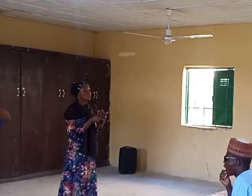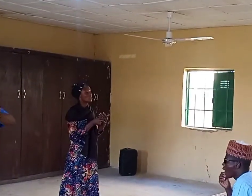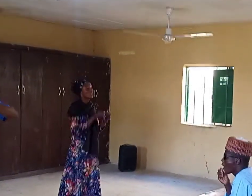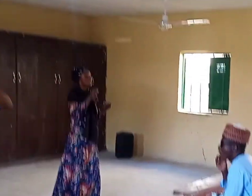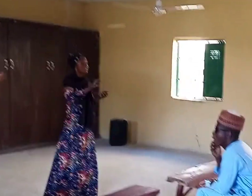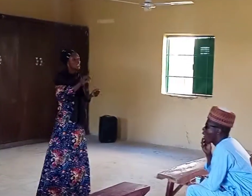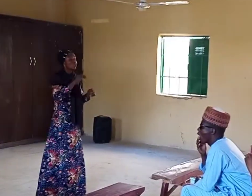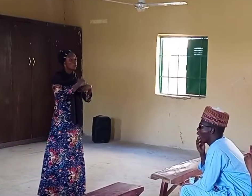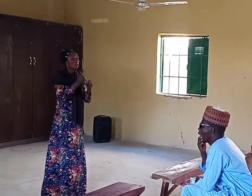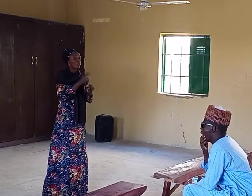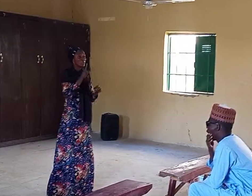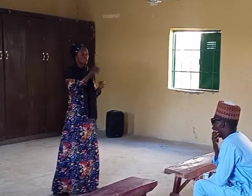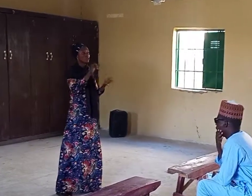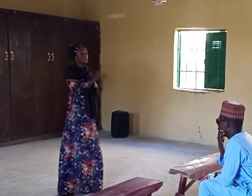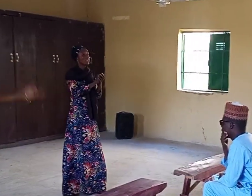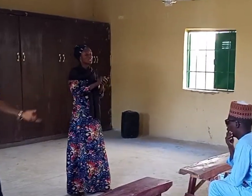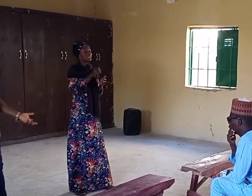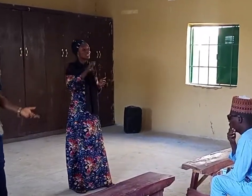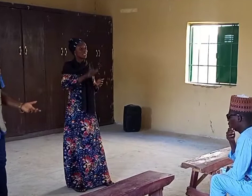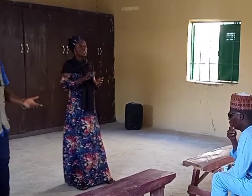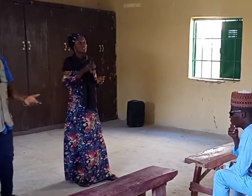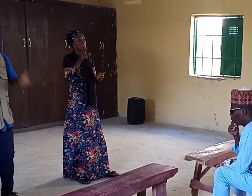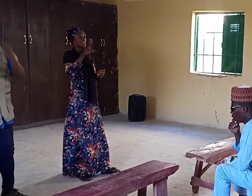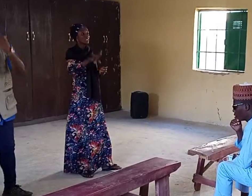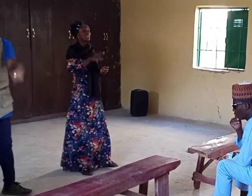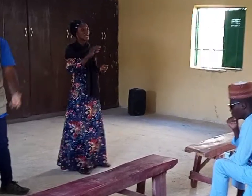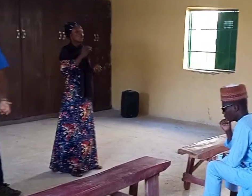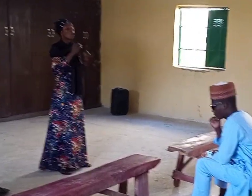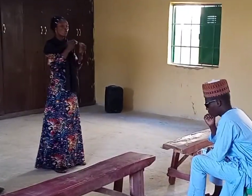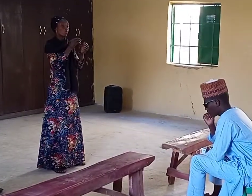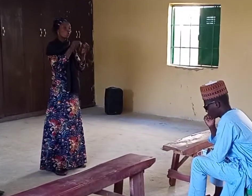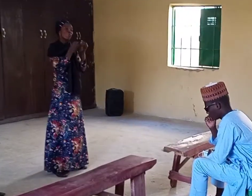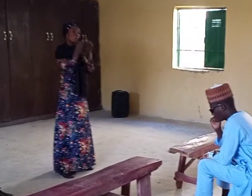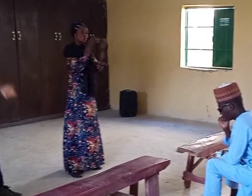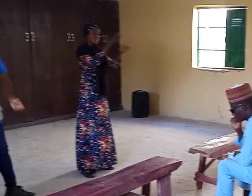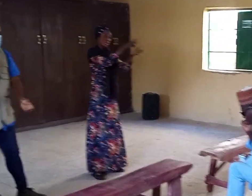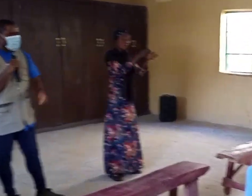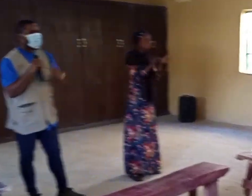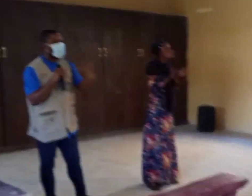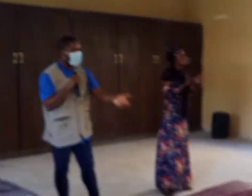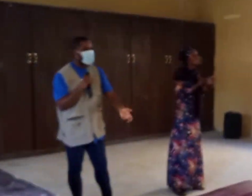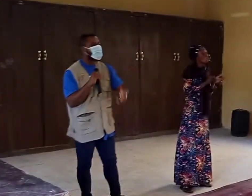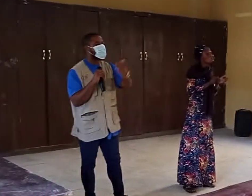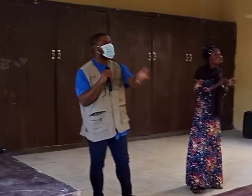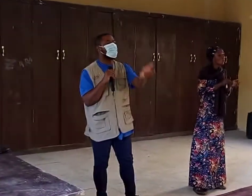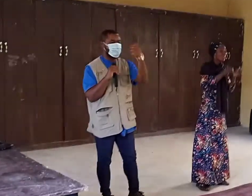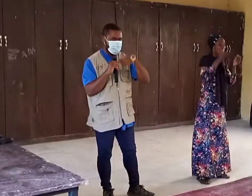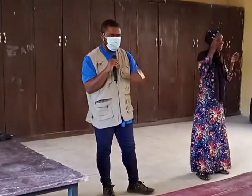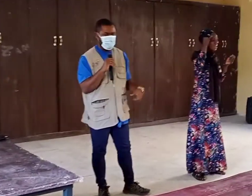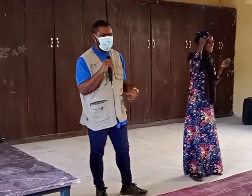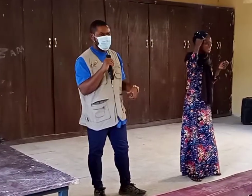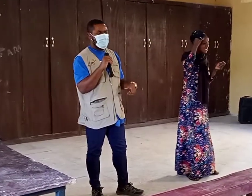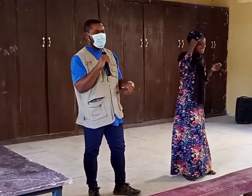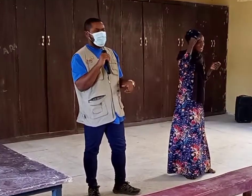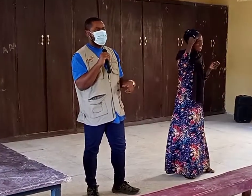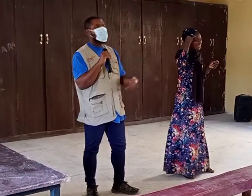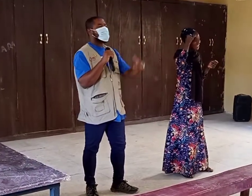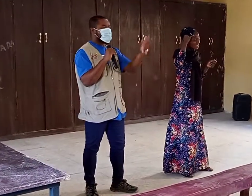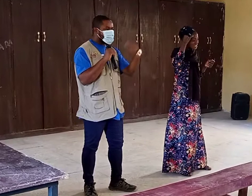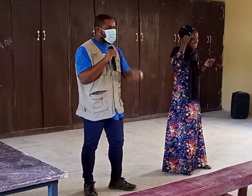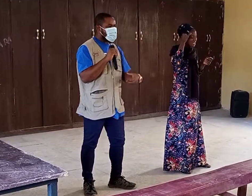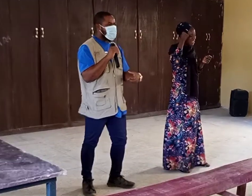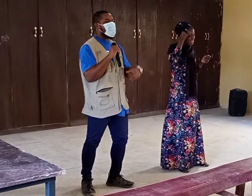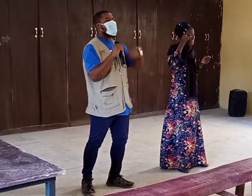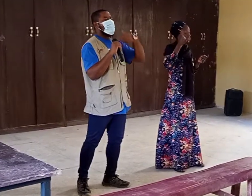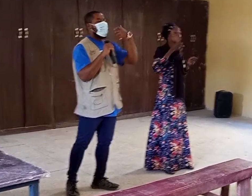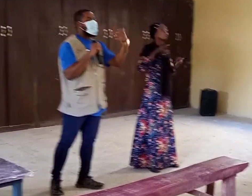their own view counts. We want to do it this way. What do you think? Is it okay? Fine, give us your own view. They